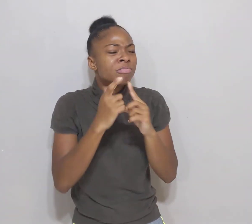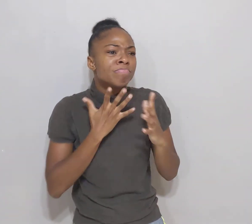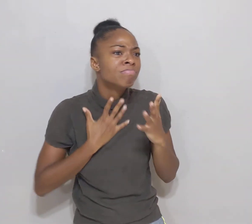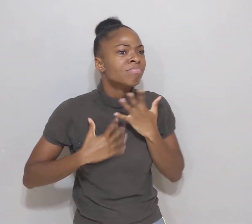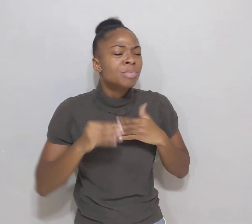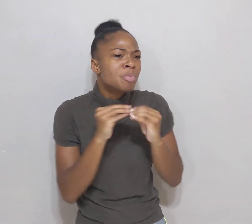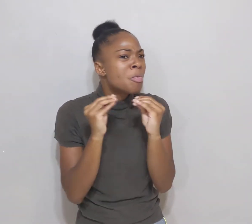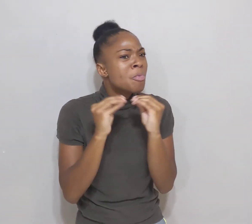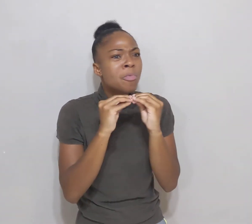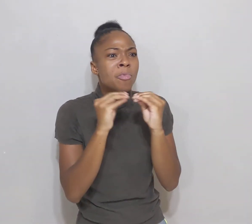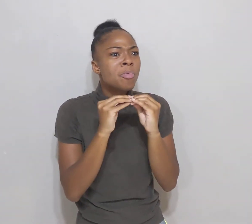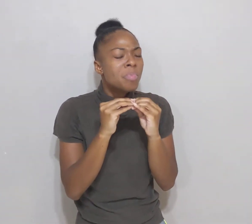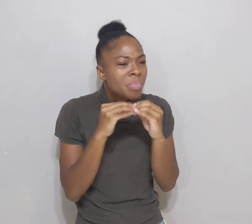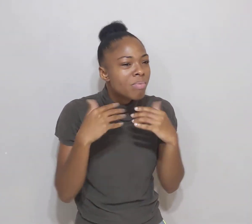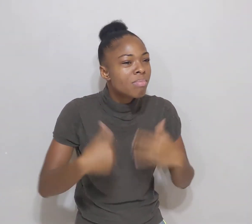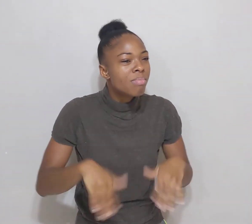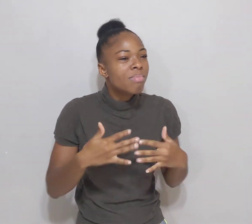hear more and more,